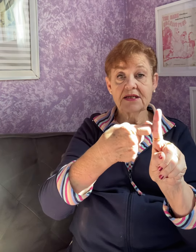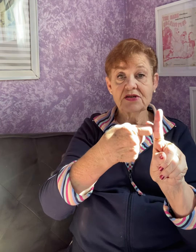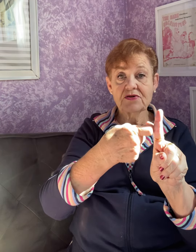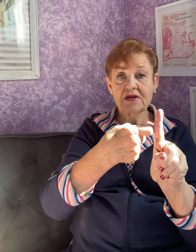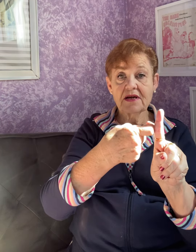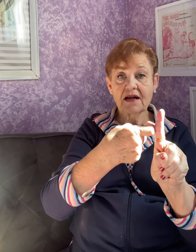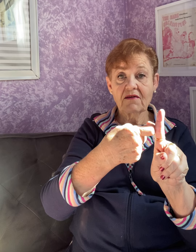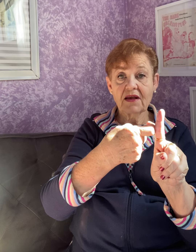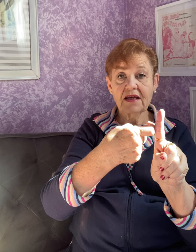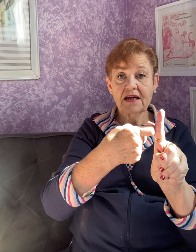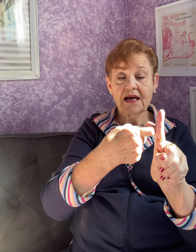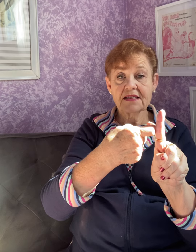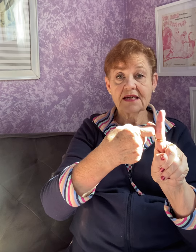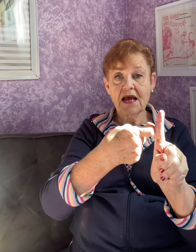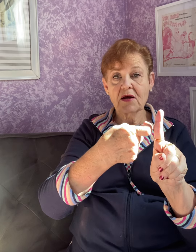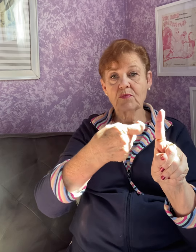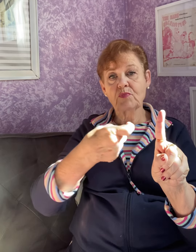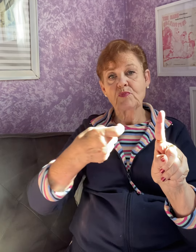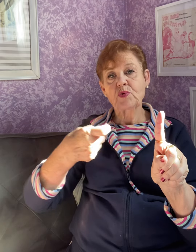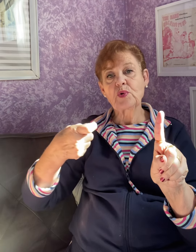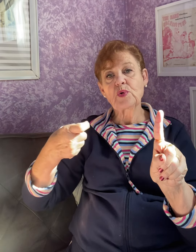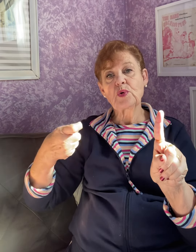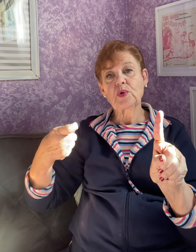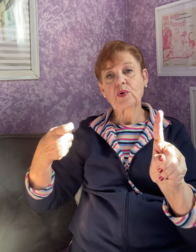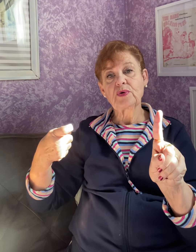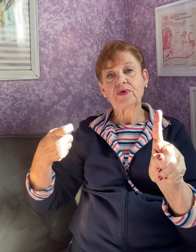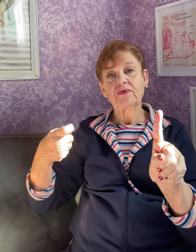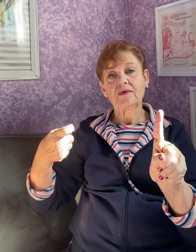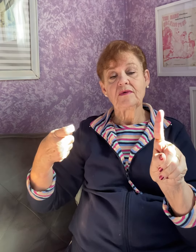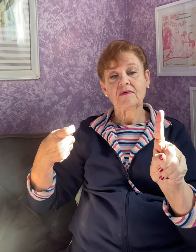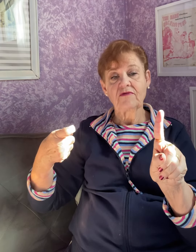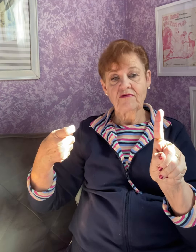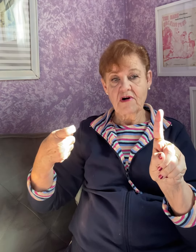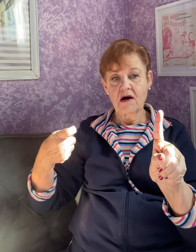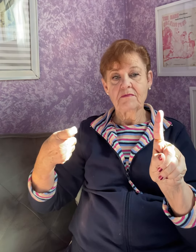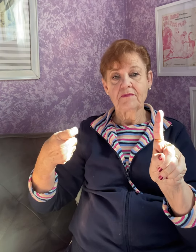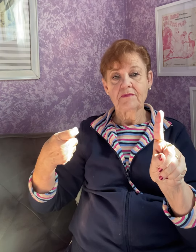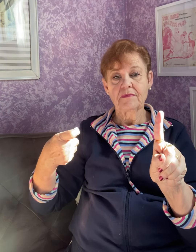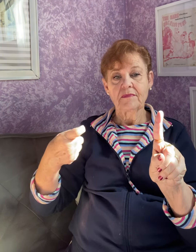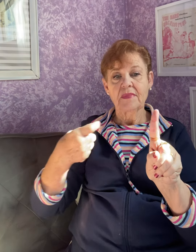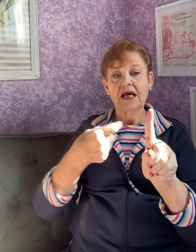to the index and pulled from,